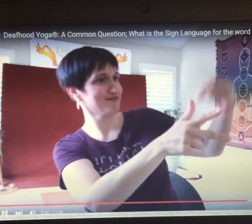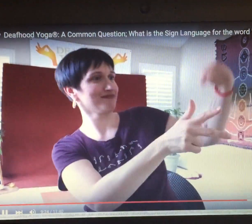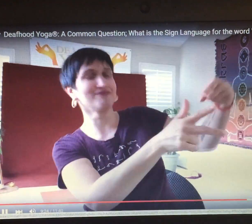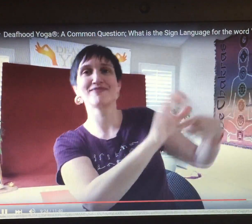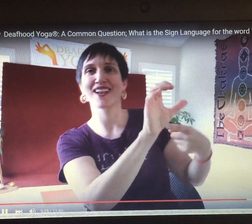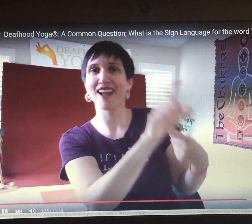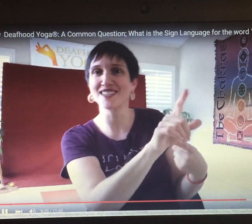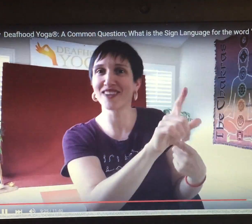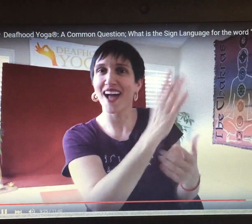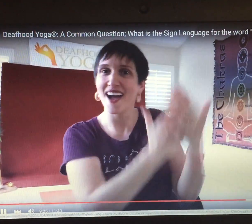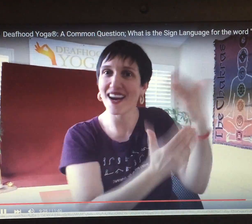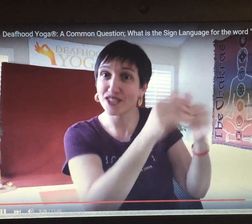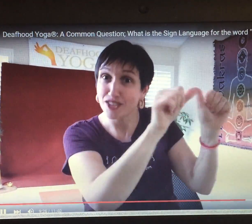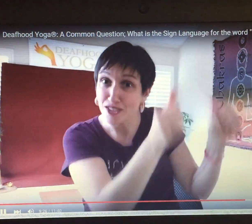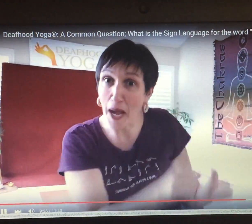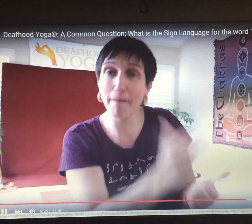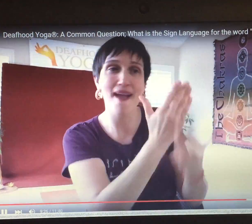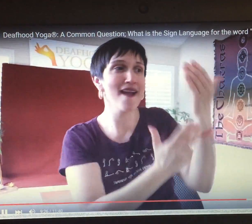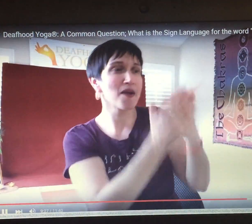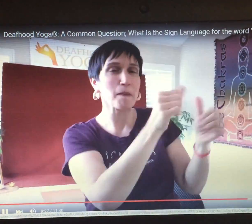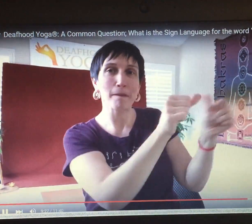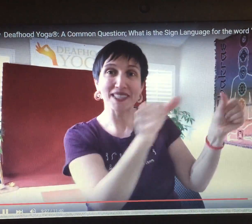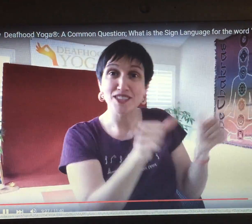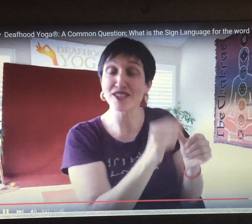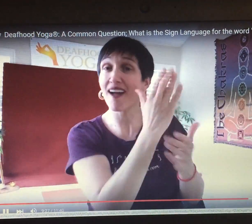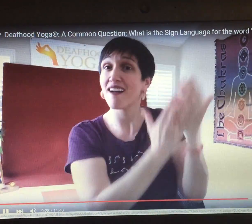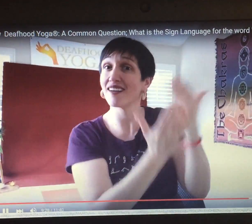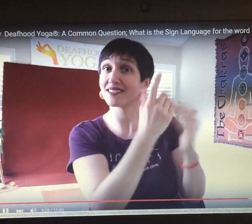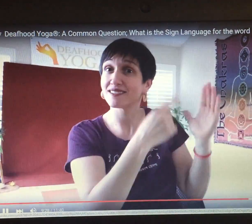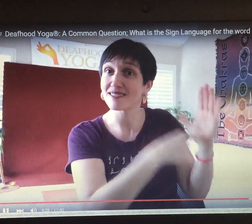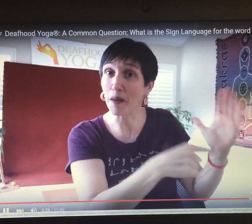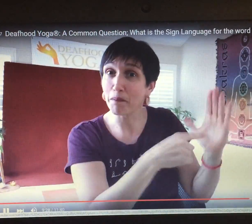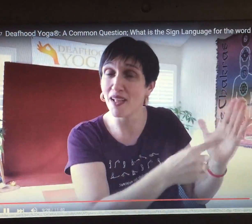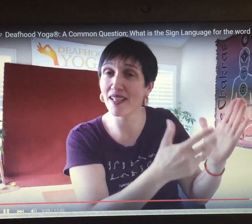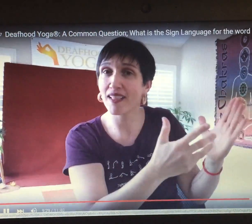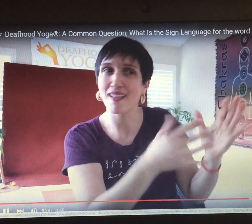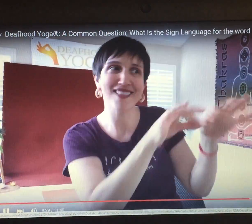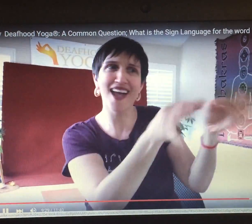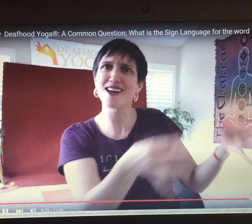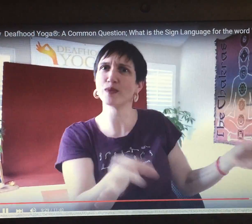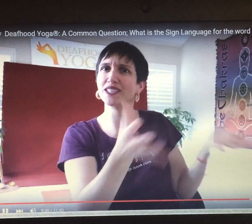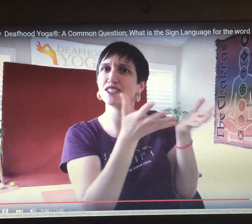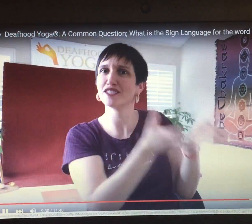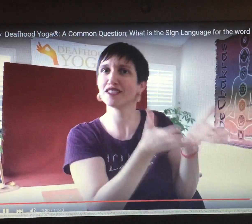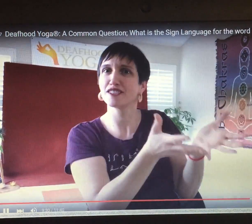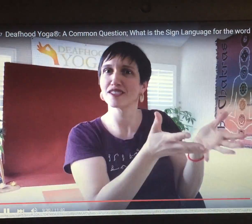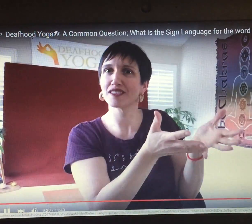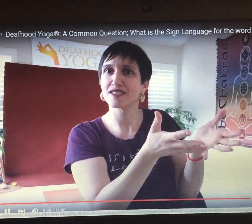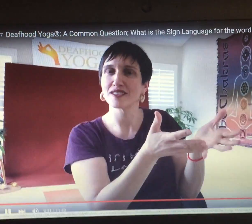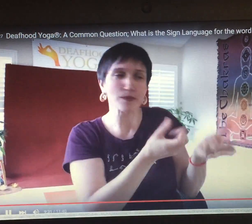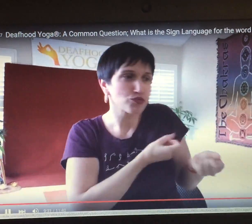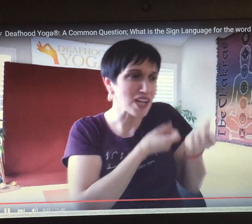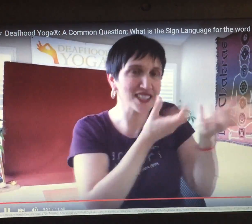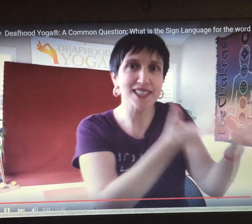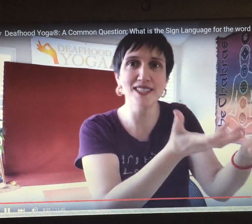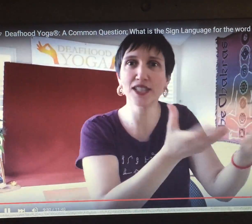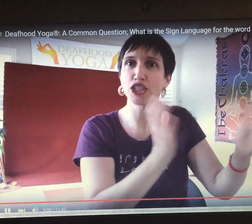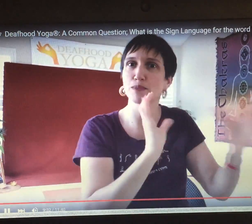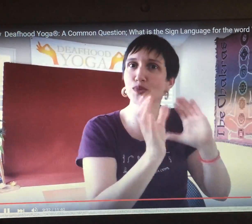have classifiers, the hand shape, the hand position, the hand examples, with how we chat, how